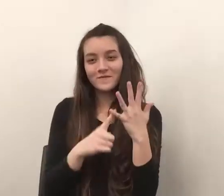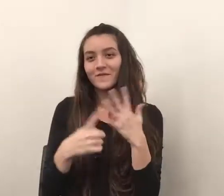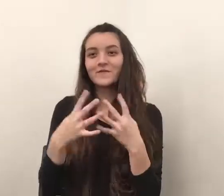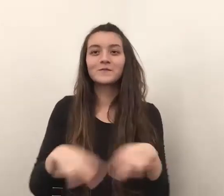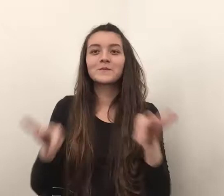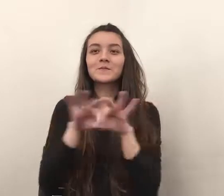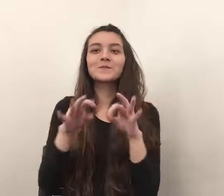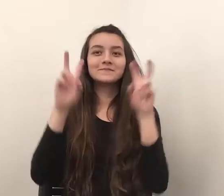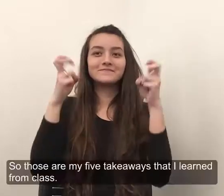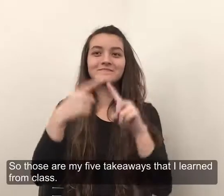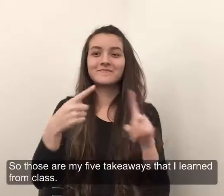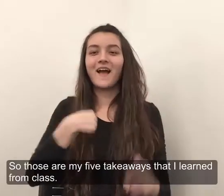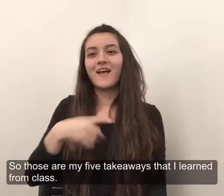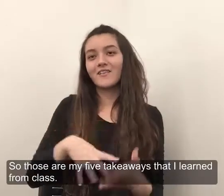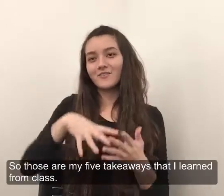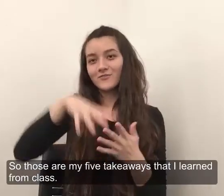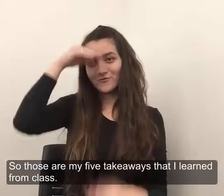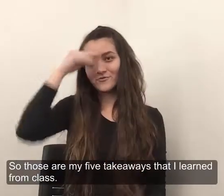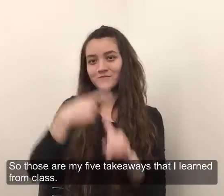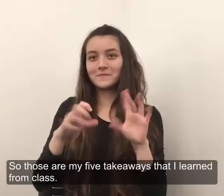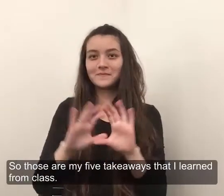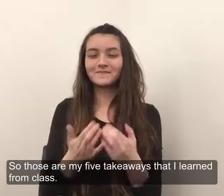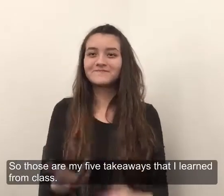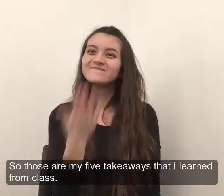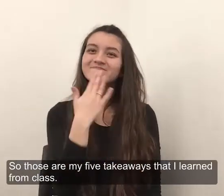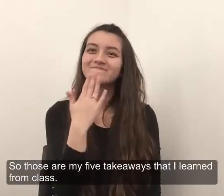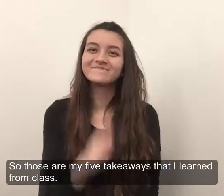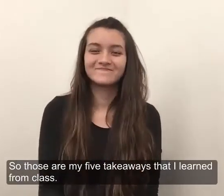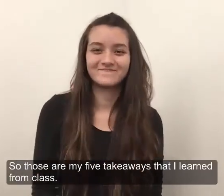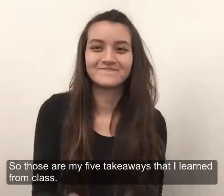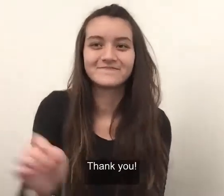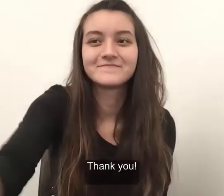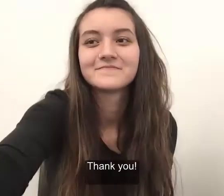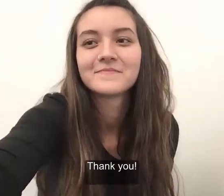So those are my 5 takeaways that I learned from class. Thank you.